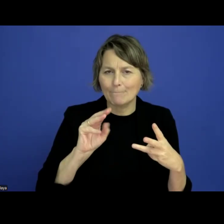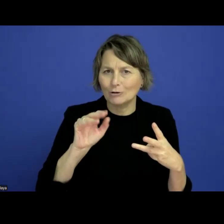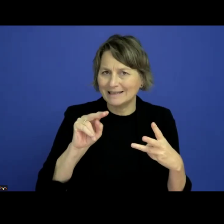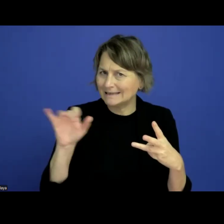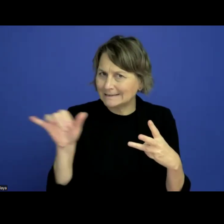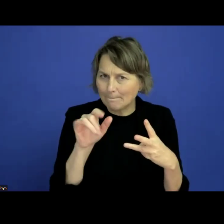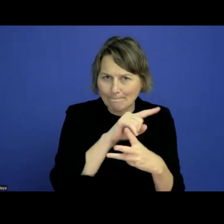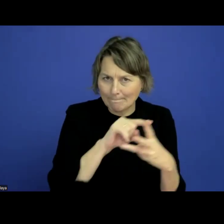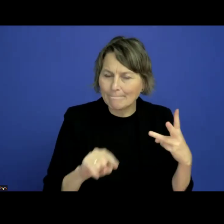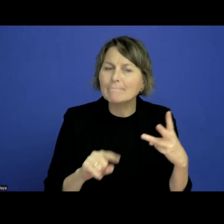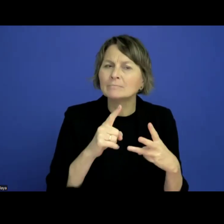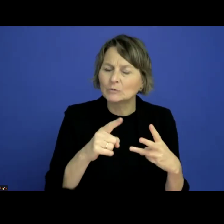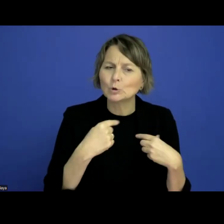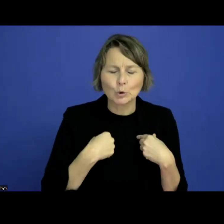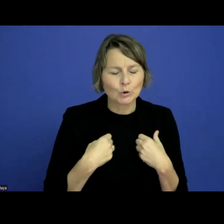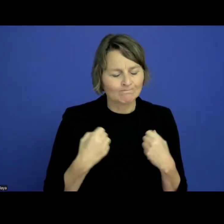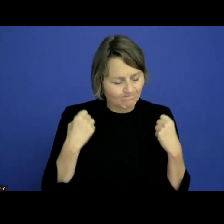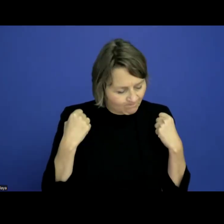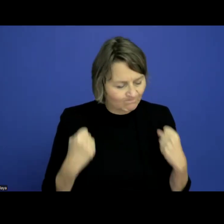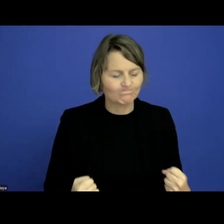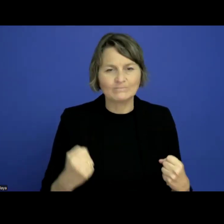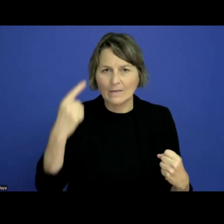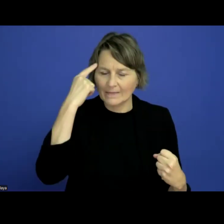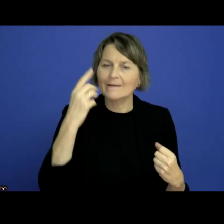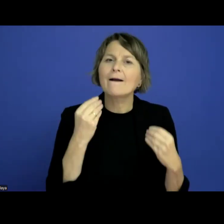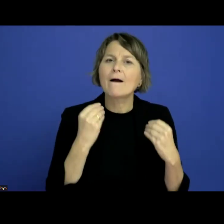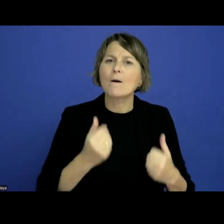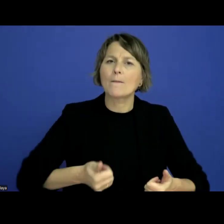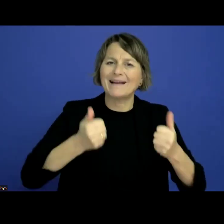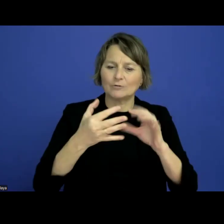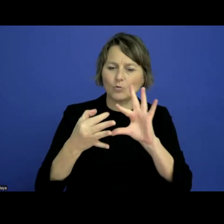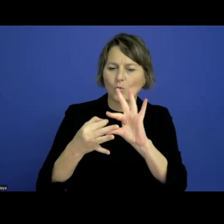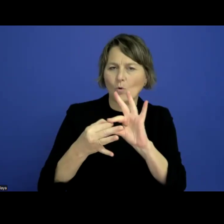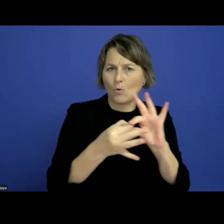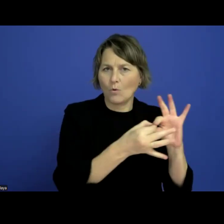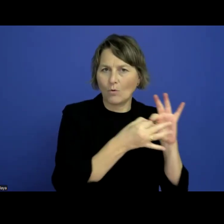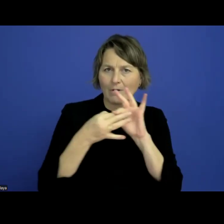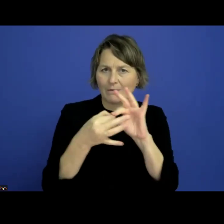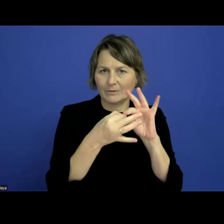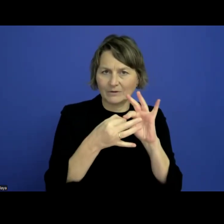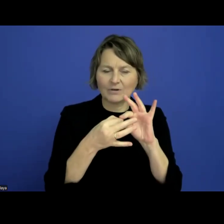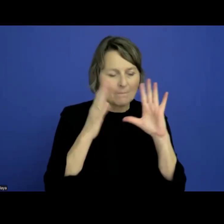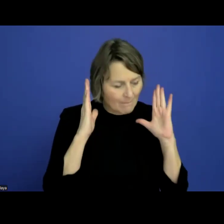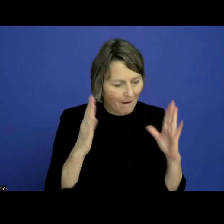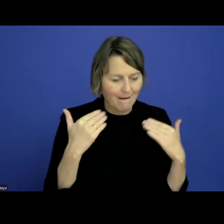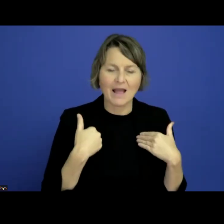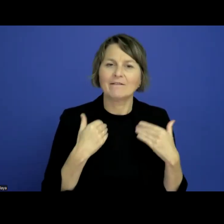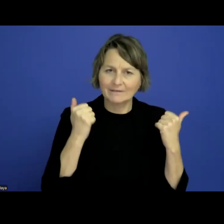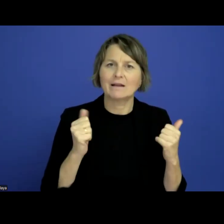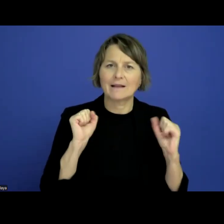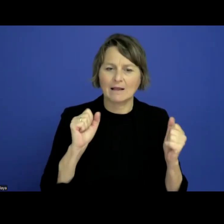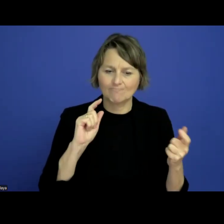really strongly believe that collaboration is key to move the lines. So this is why we are part